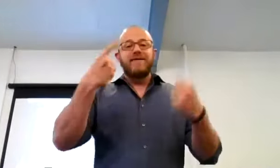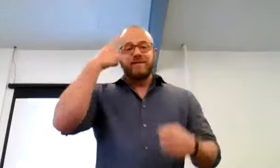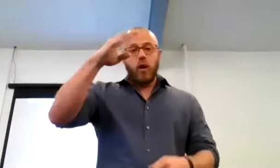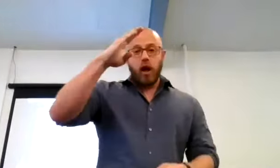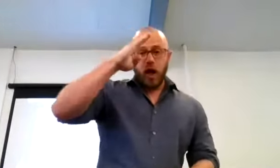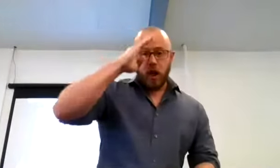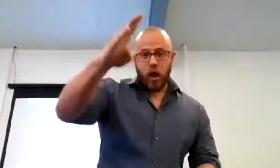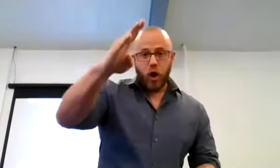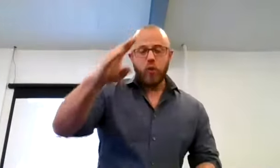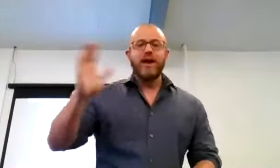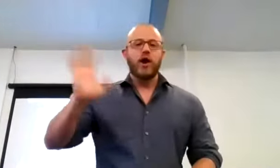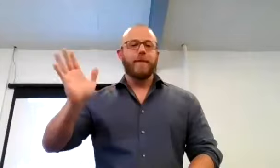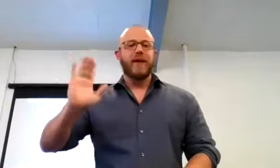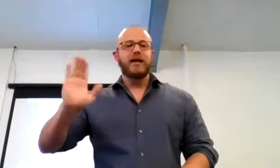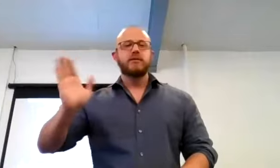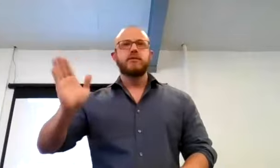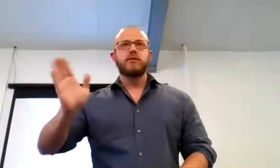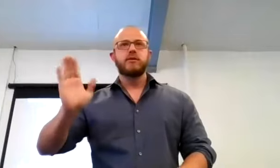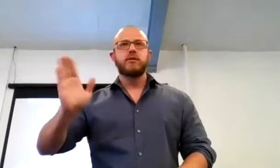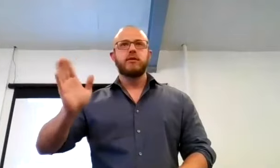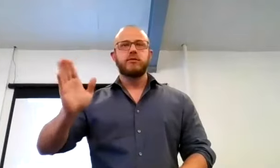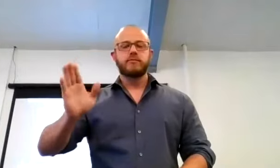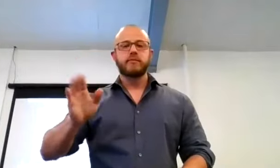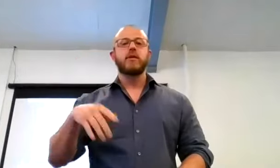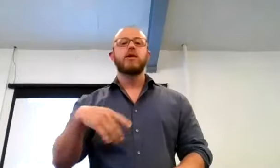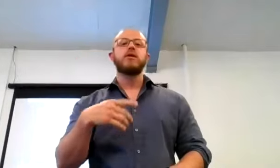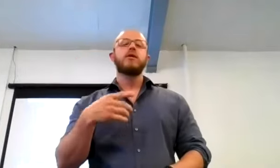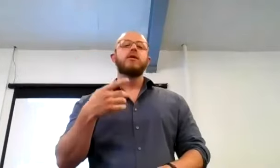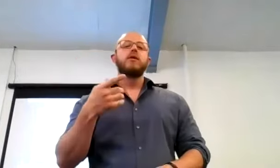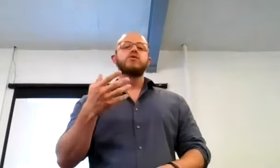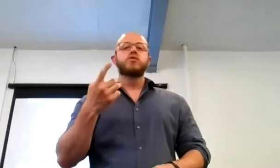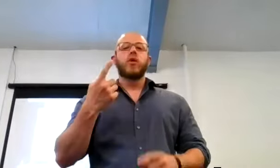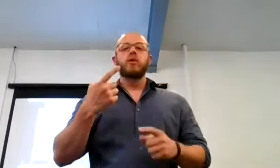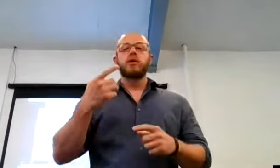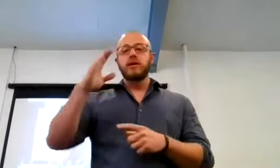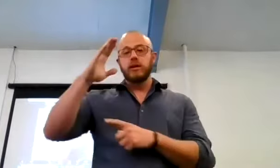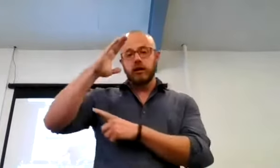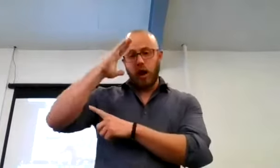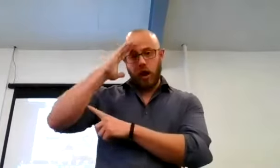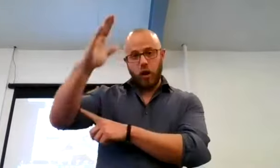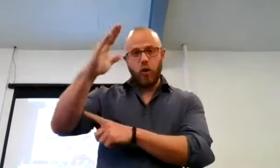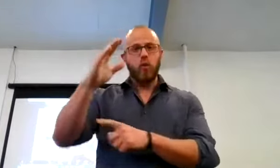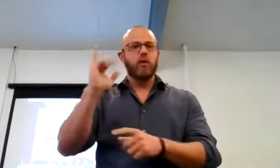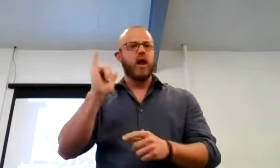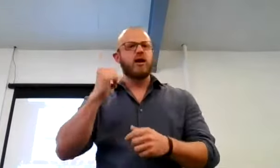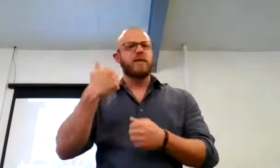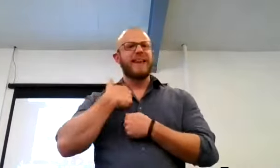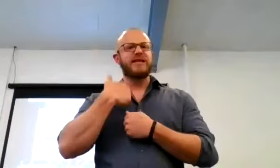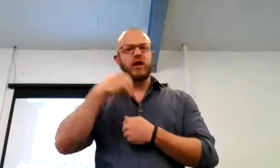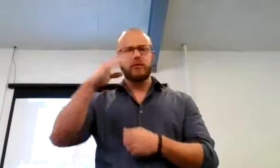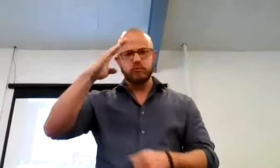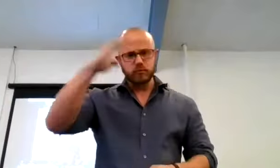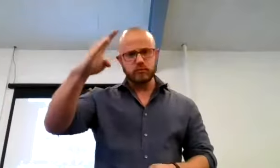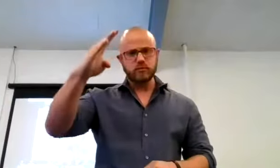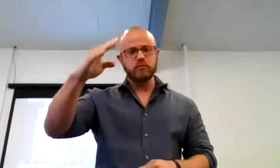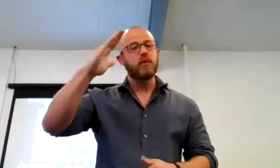Now the sign for hello and goodbye, so you see? So we have hello, like